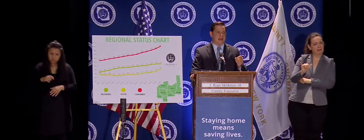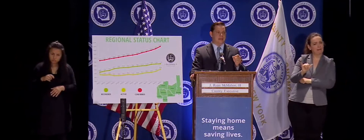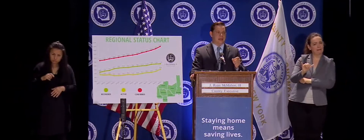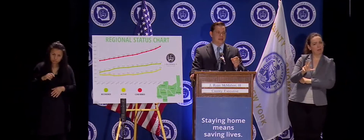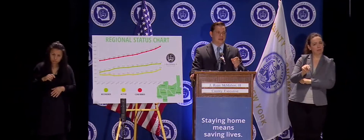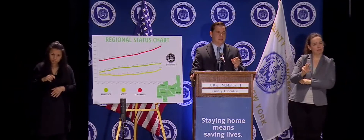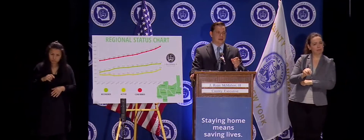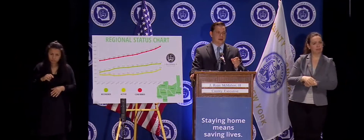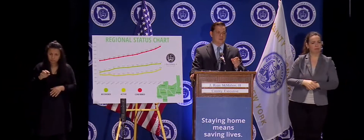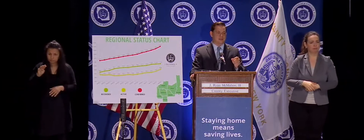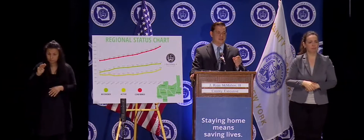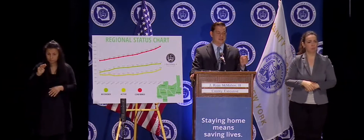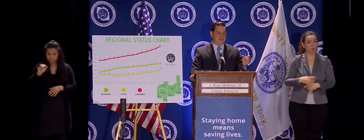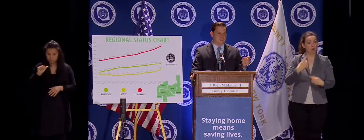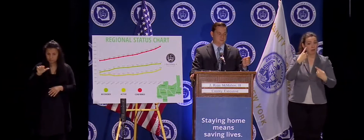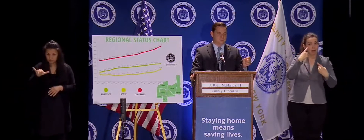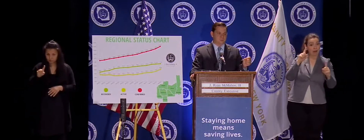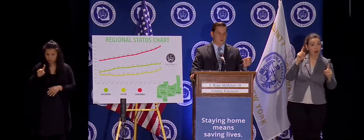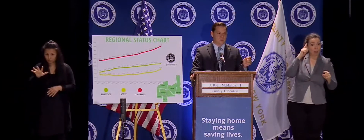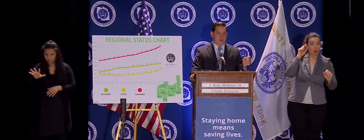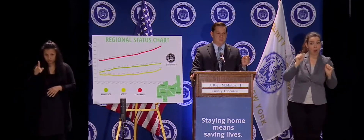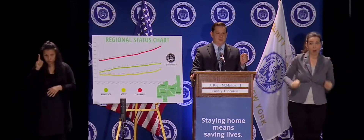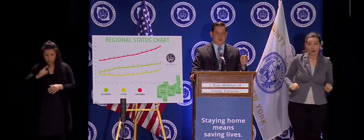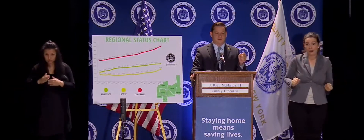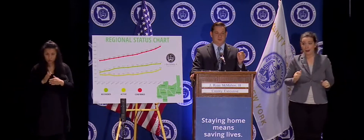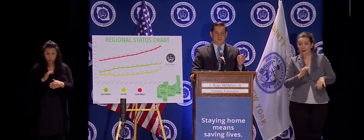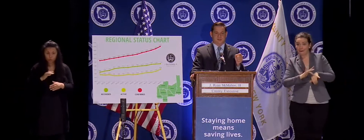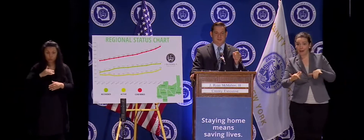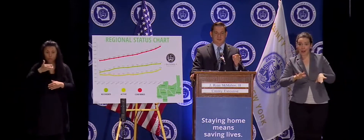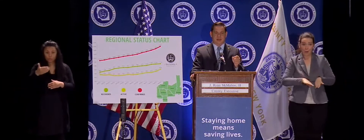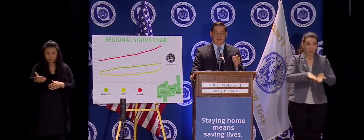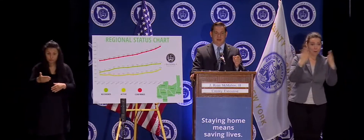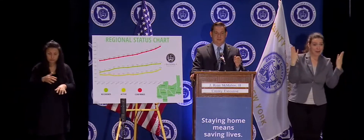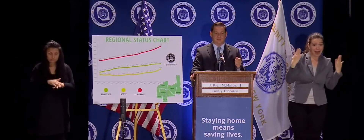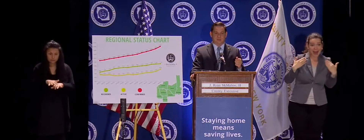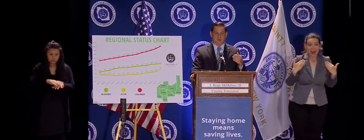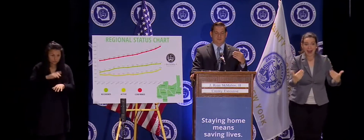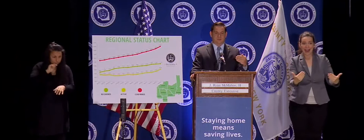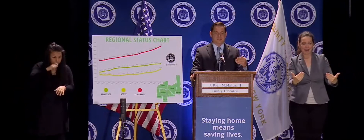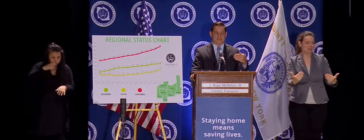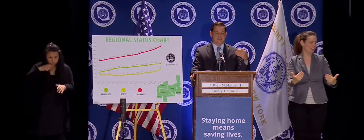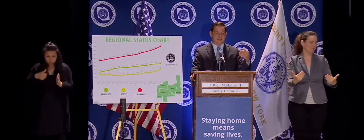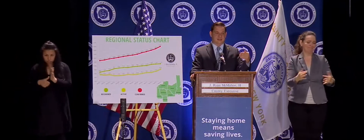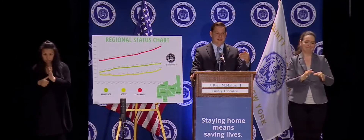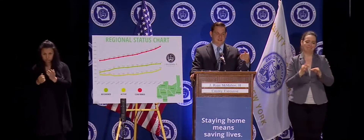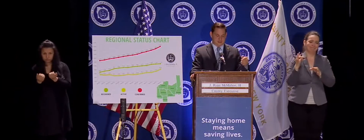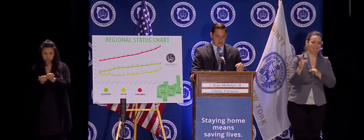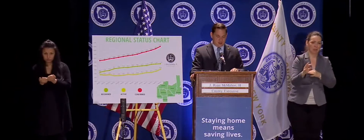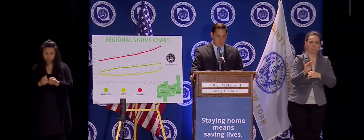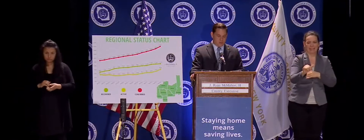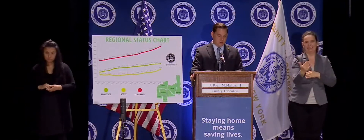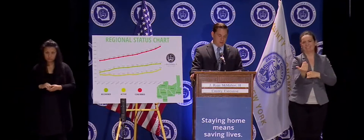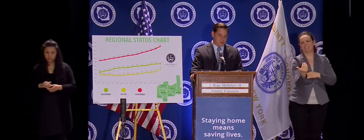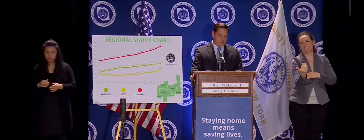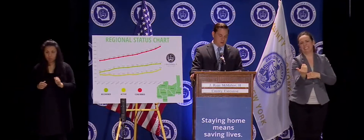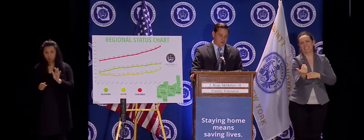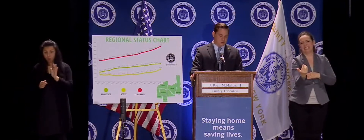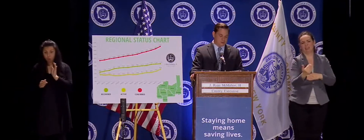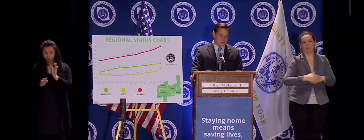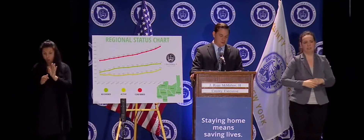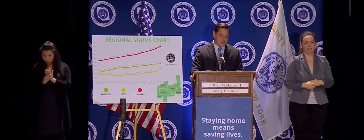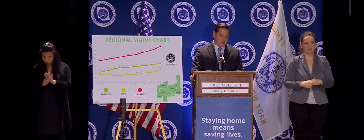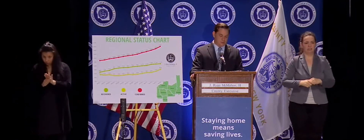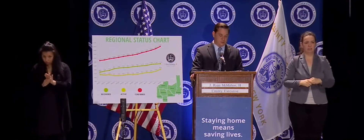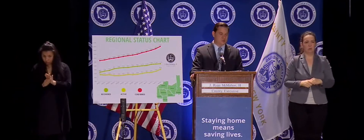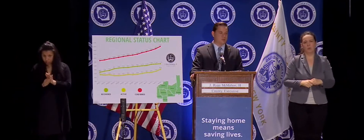CDC guideline-based testing. And based off of the CDC guidelines, meaning you have to be sick to get a test, we couldn't meet the